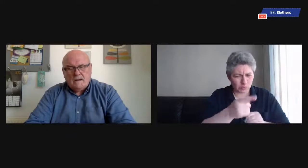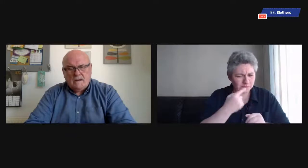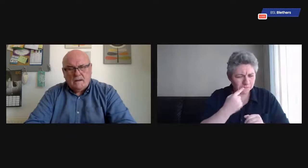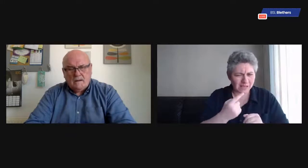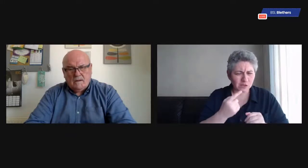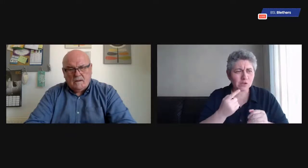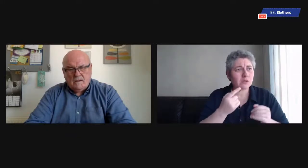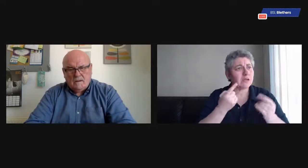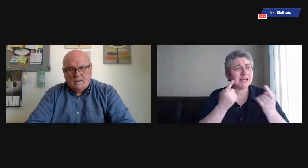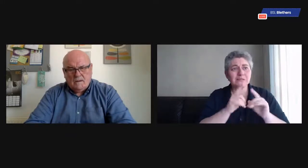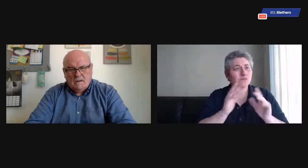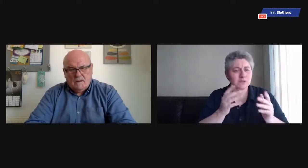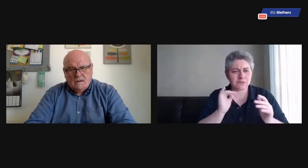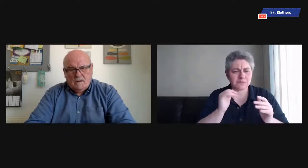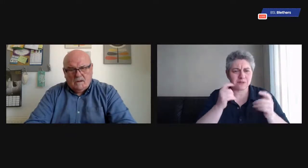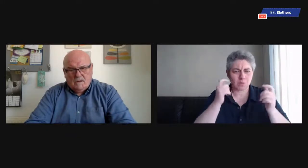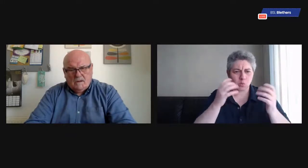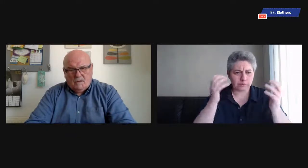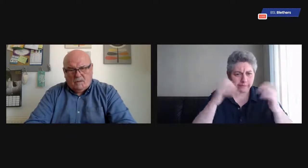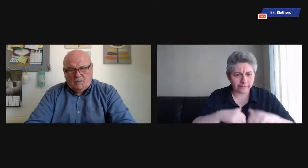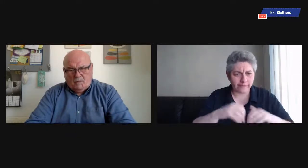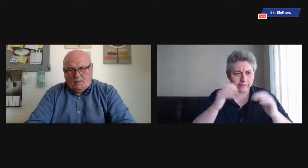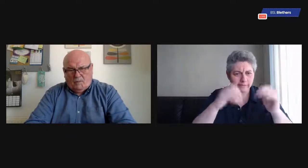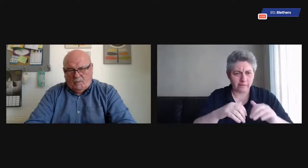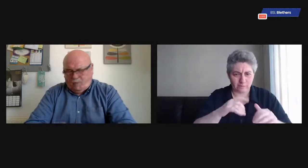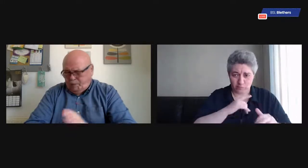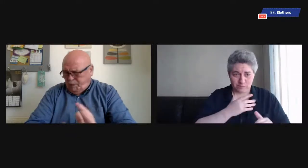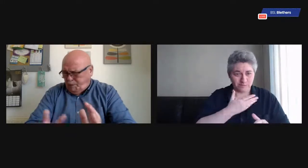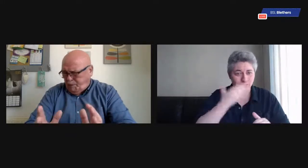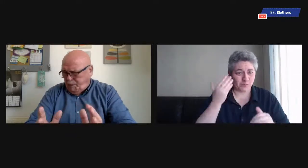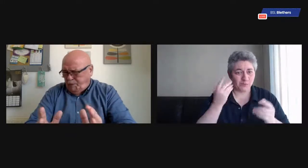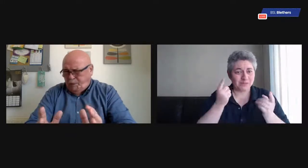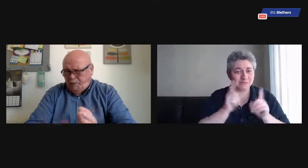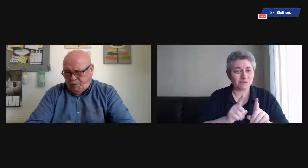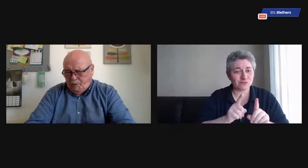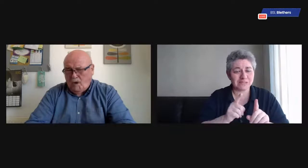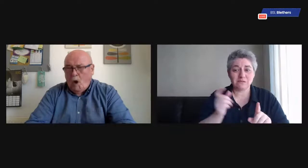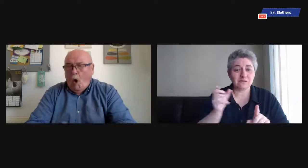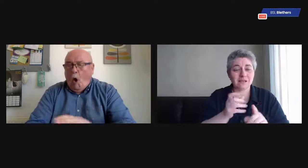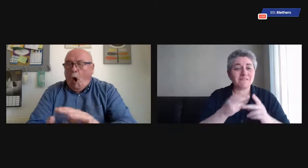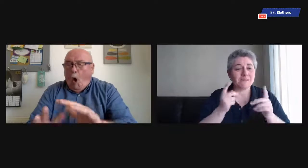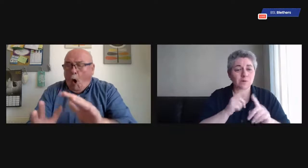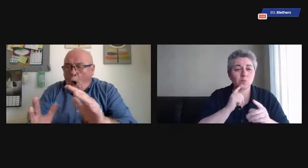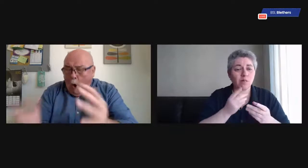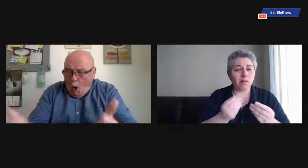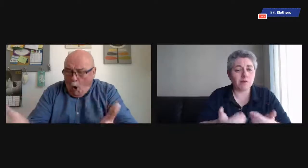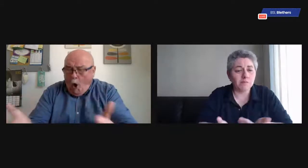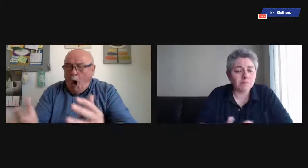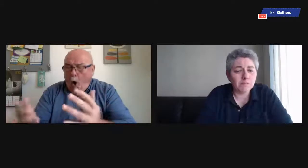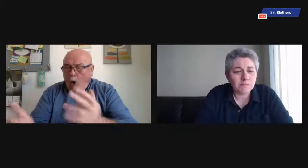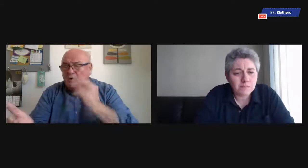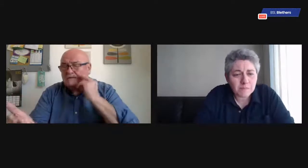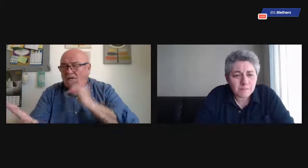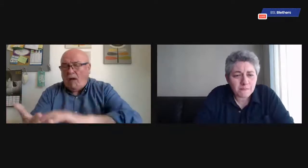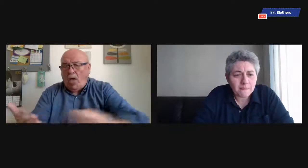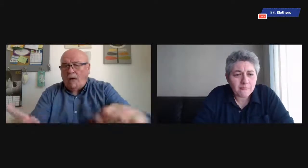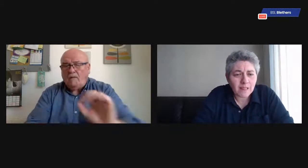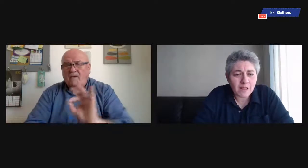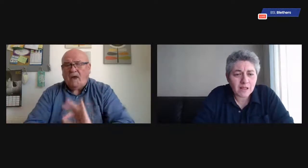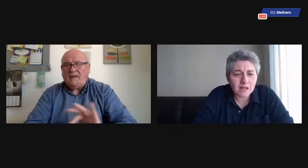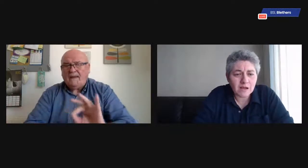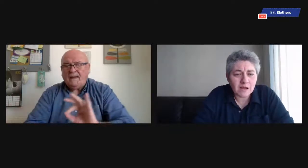and how a deaf intermediary would be able to be the solution to those gaps, and it would then prevent